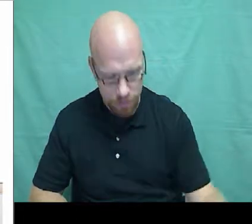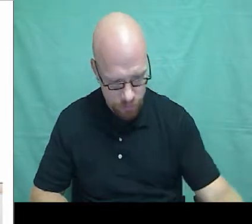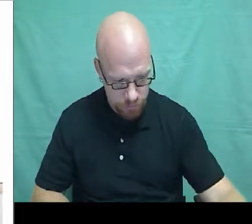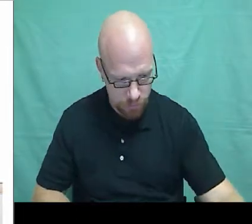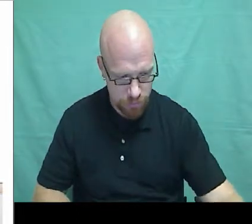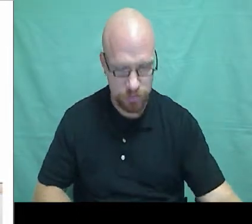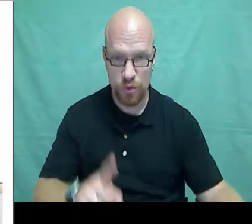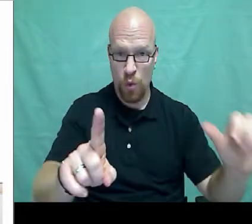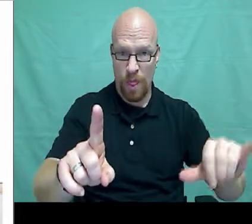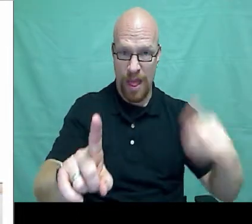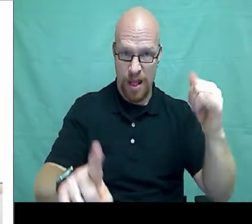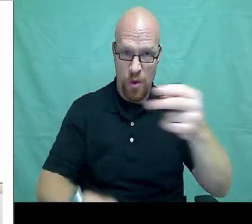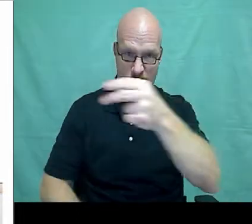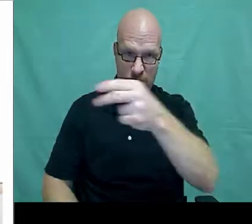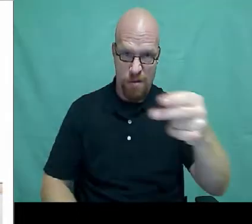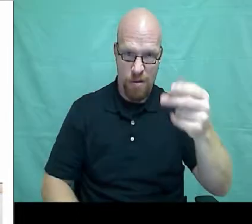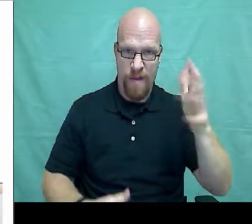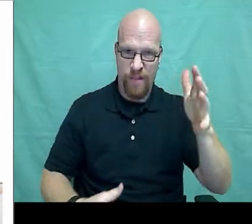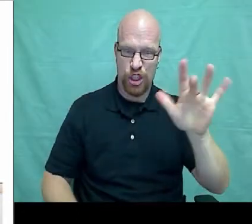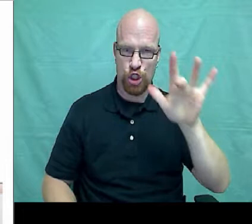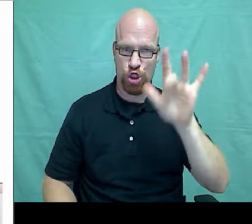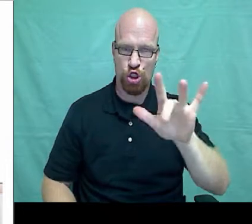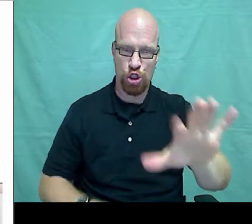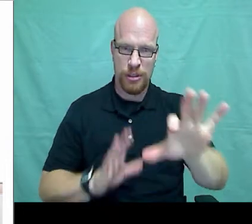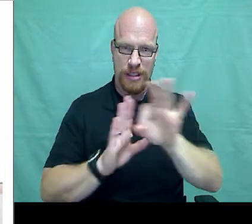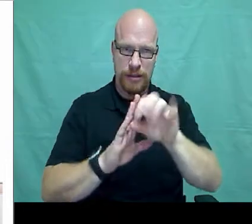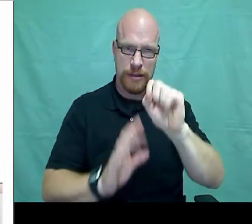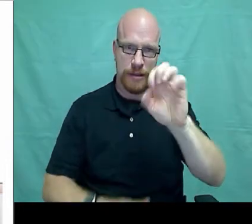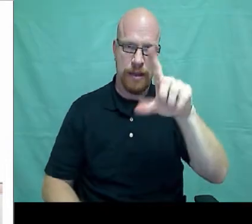as you can see here, I've selected